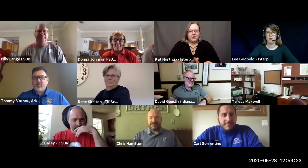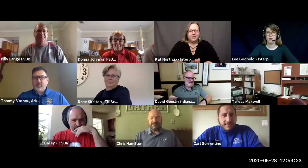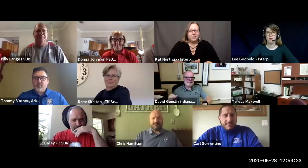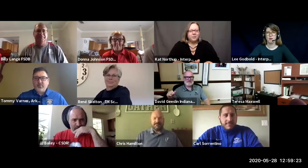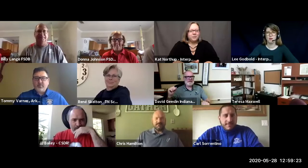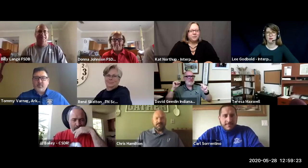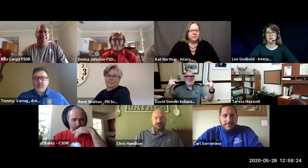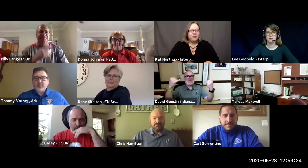Come.